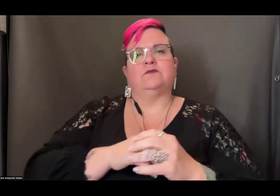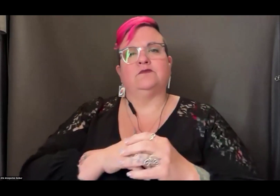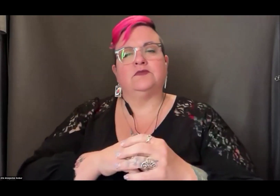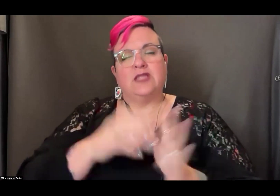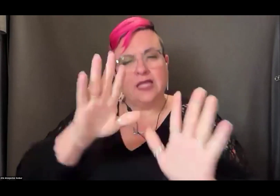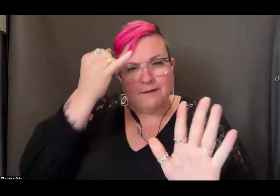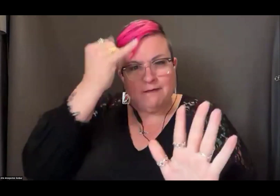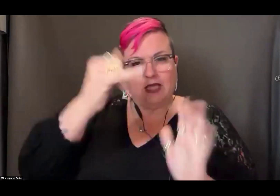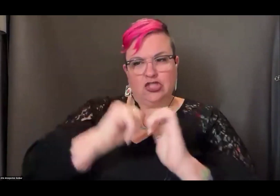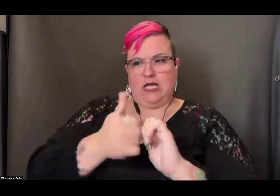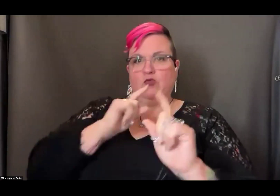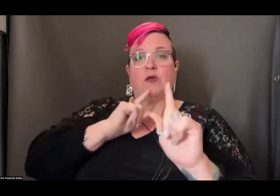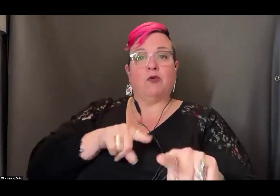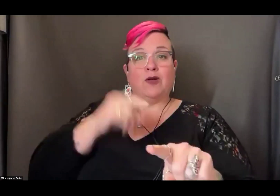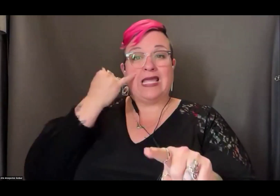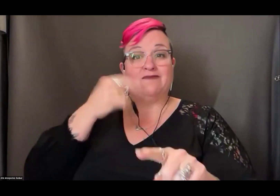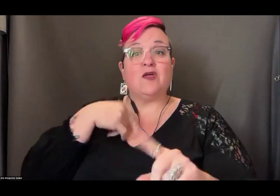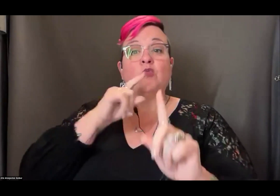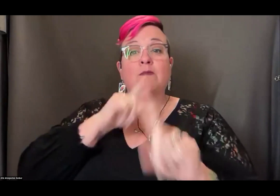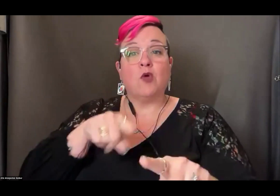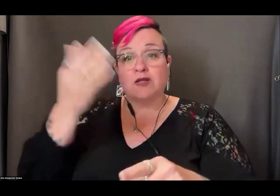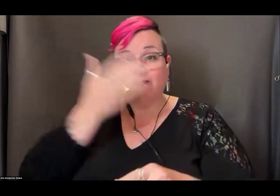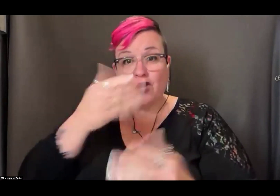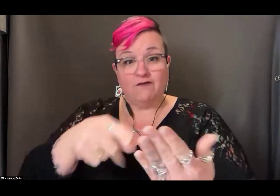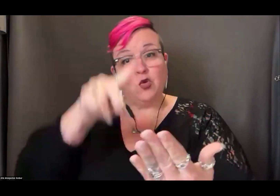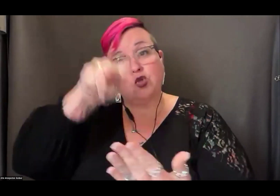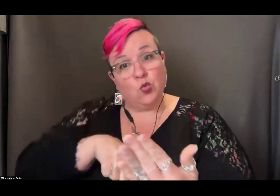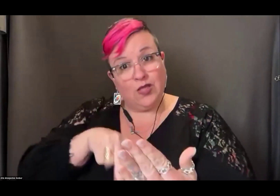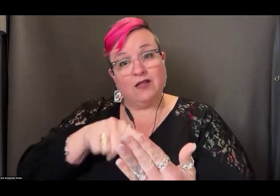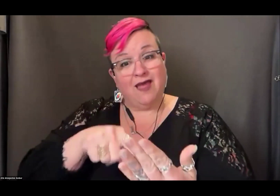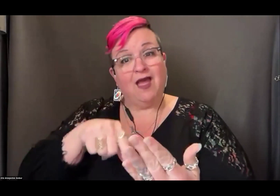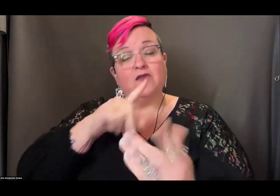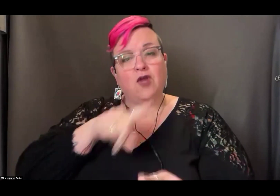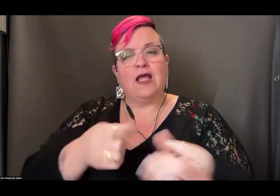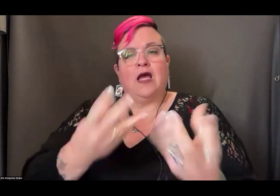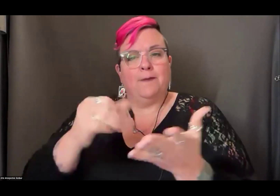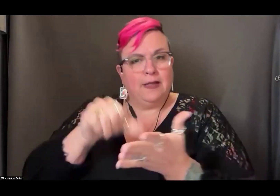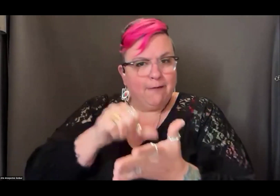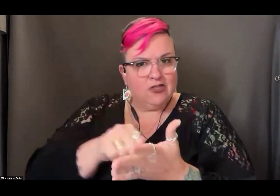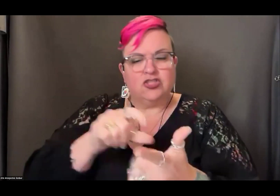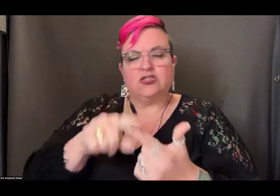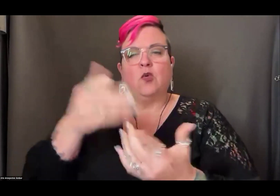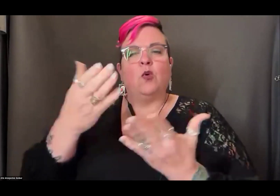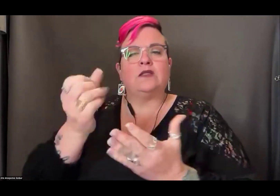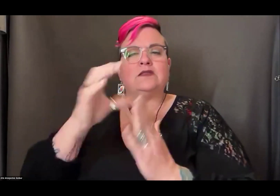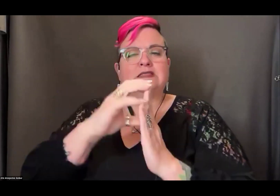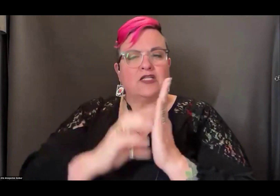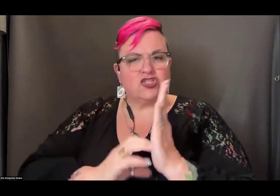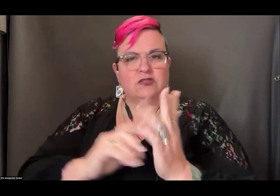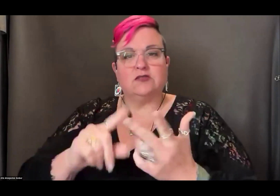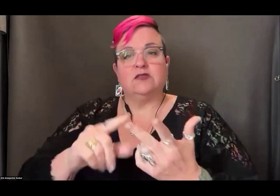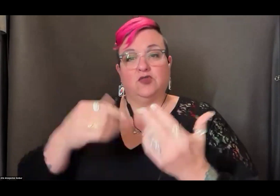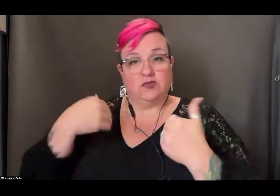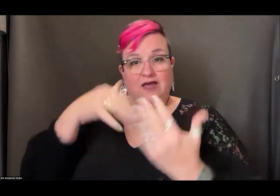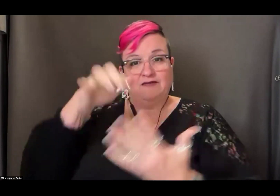imagine how the report, if it were in front of you, what would it be like? How many pages? What sections? If it's